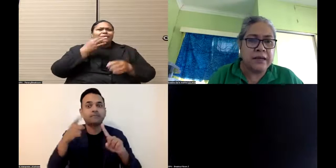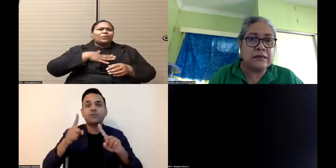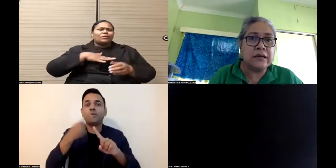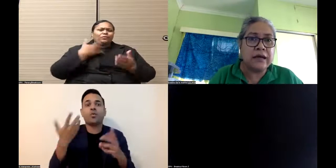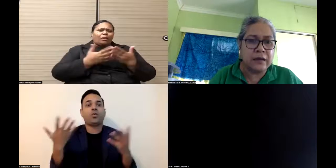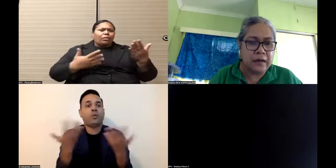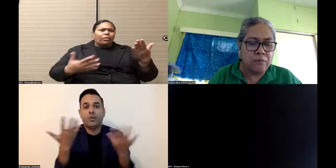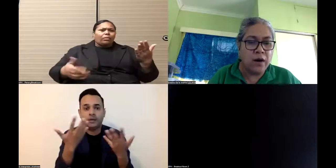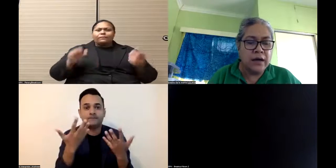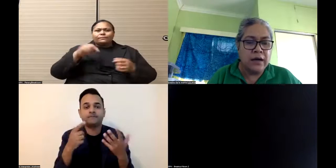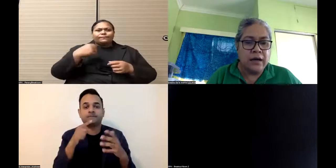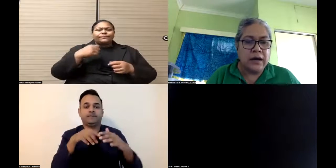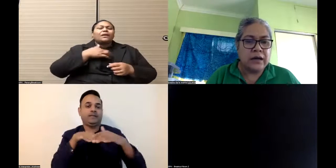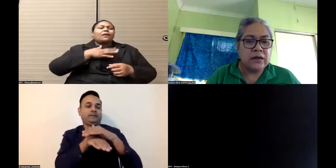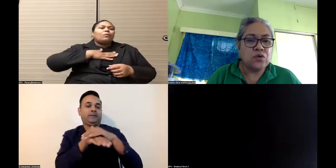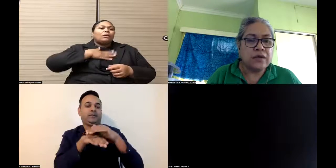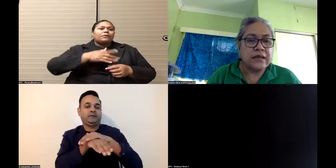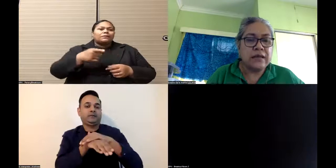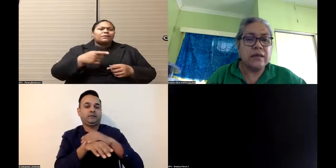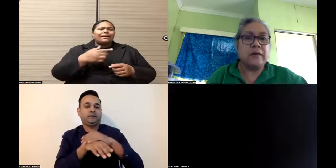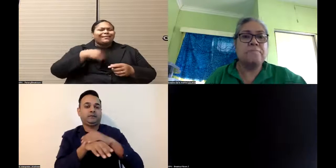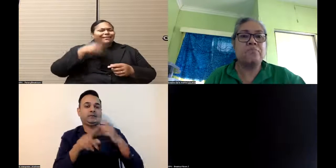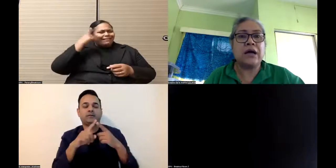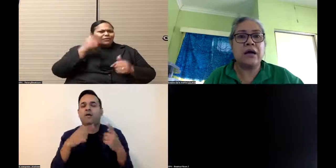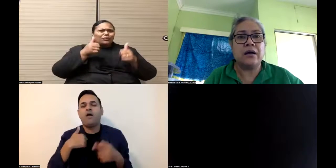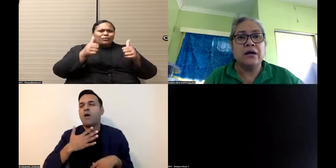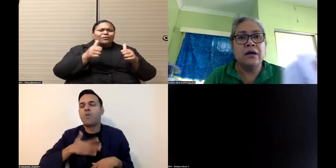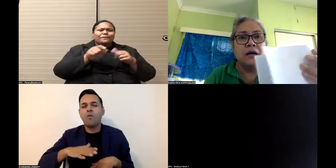probably articulate that more. It's already in the